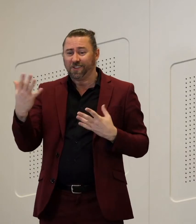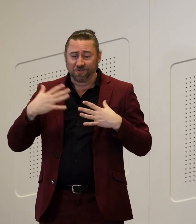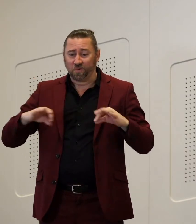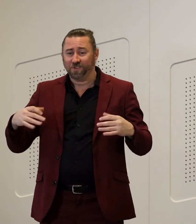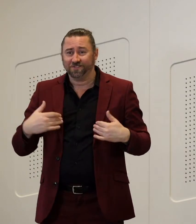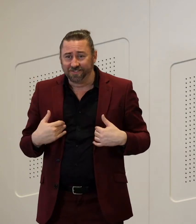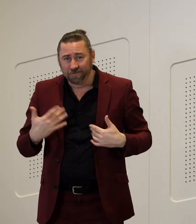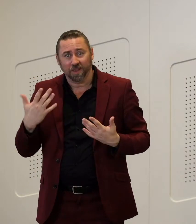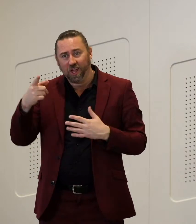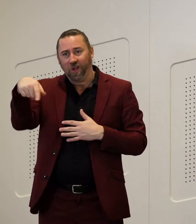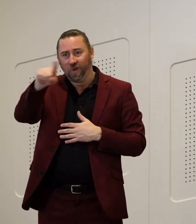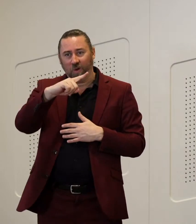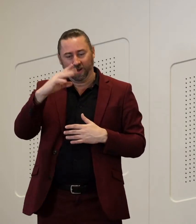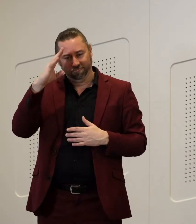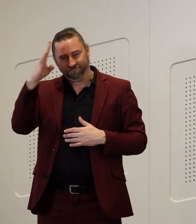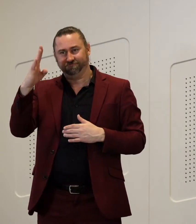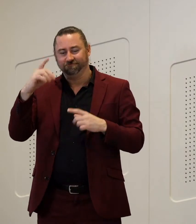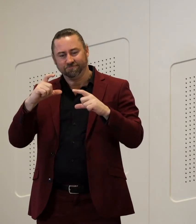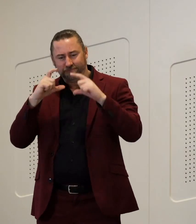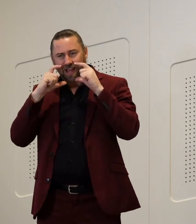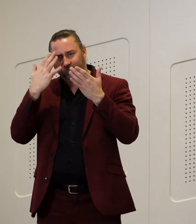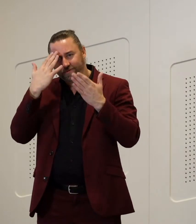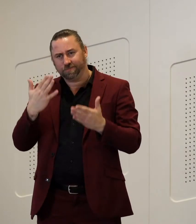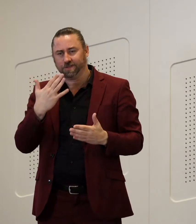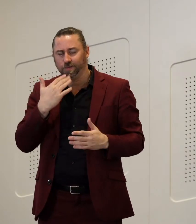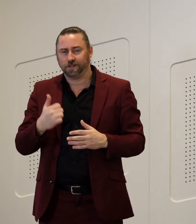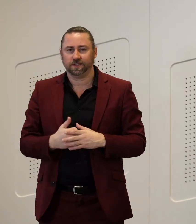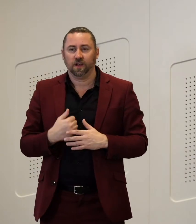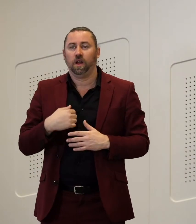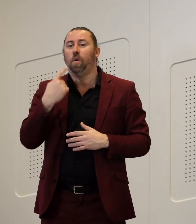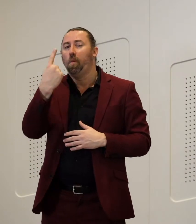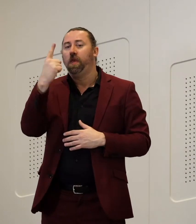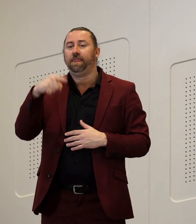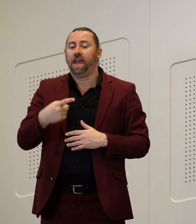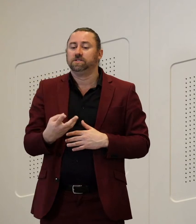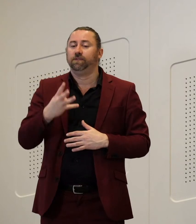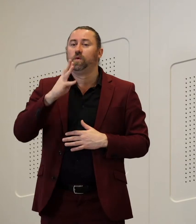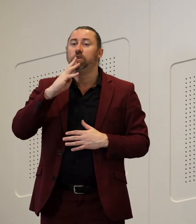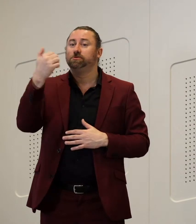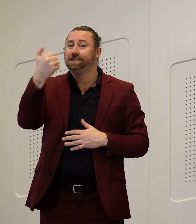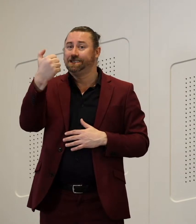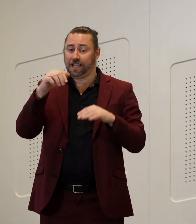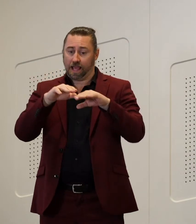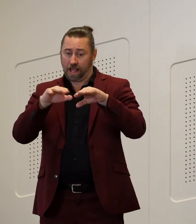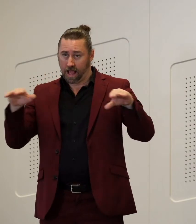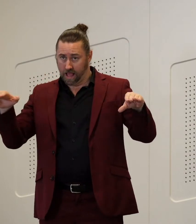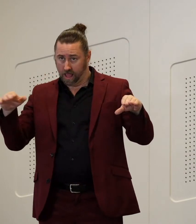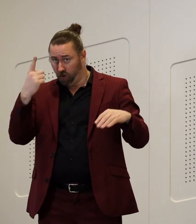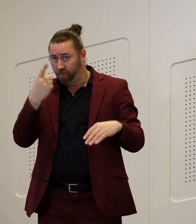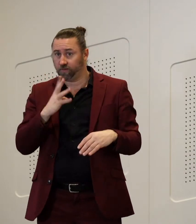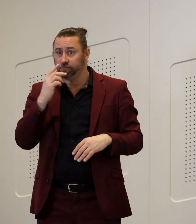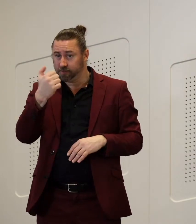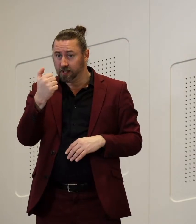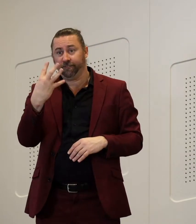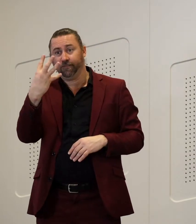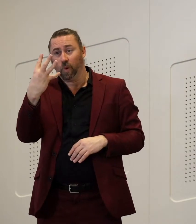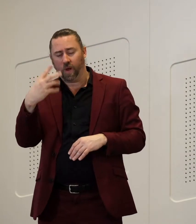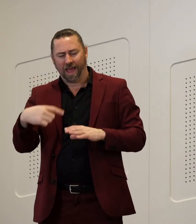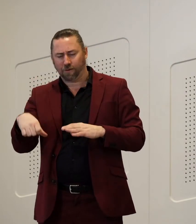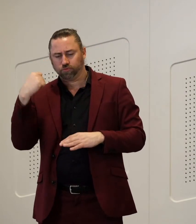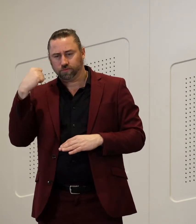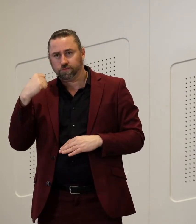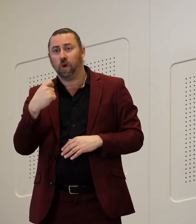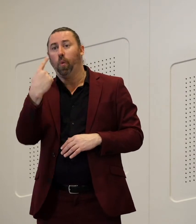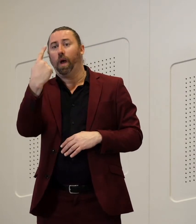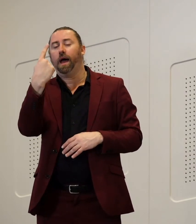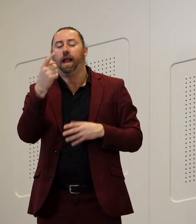means everyone would be getting that right. We did intercept 1,416 vehicles at our road borders yesterday. 4 were turned around, 1 person